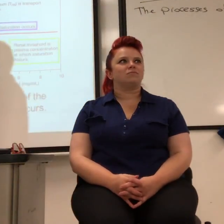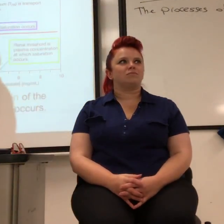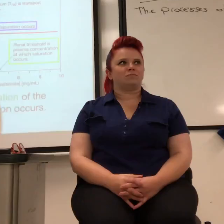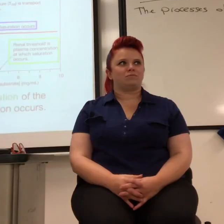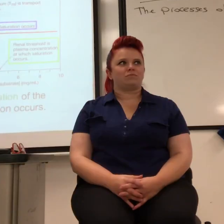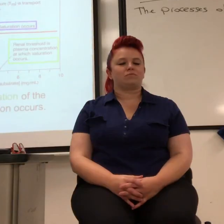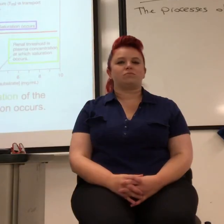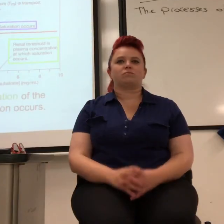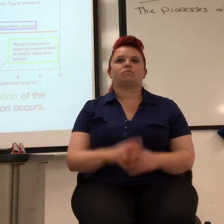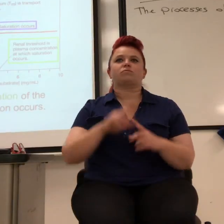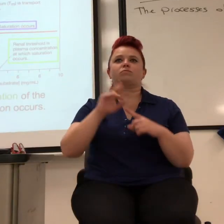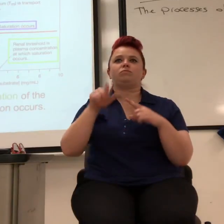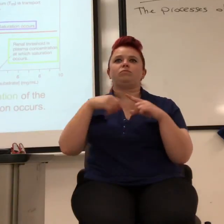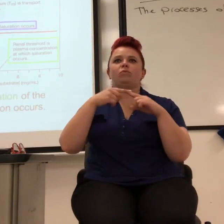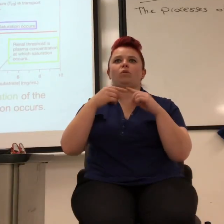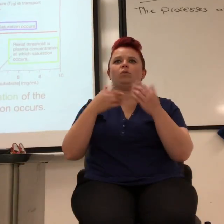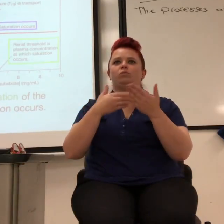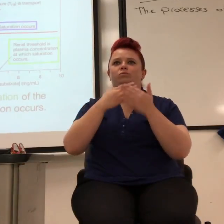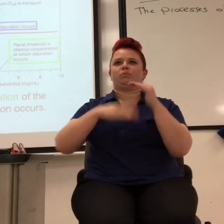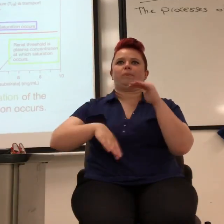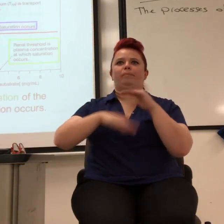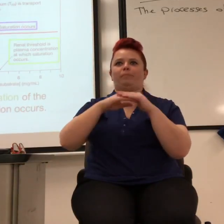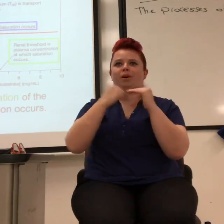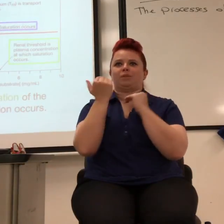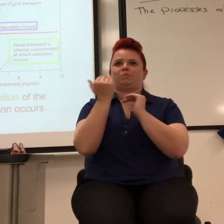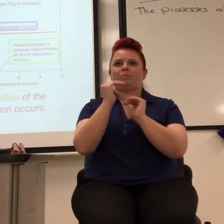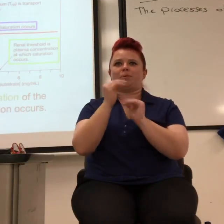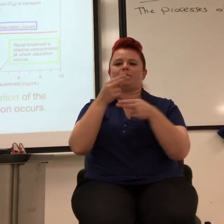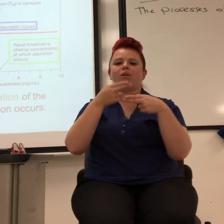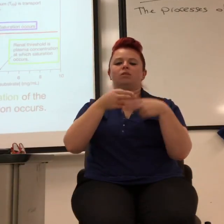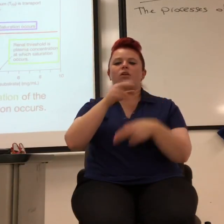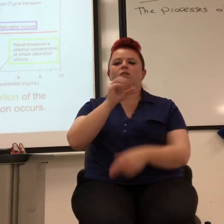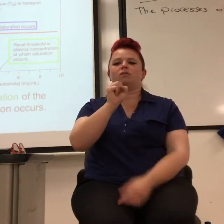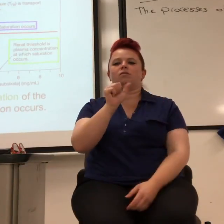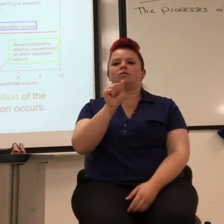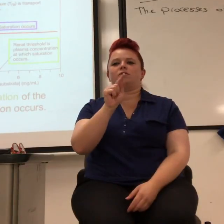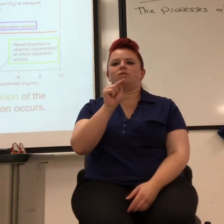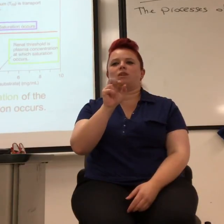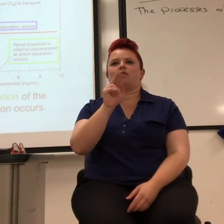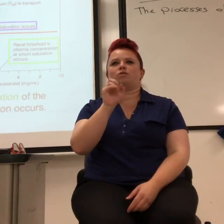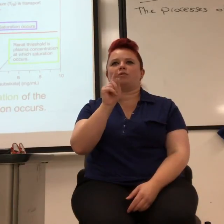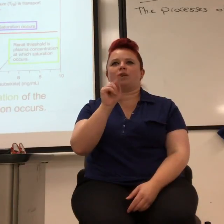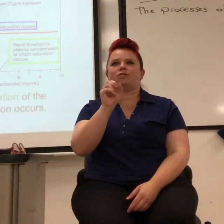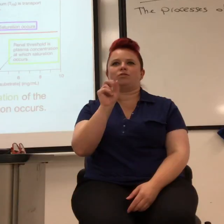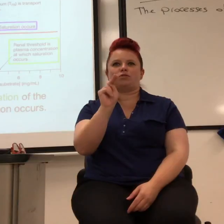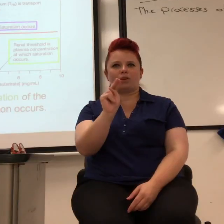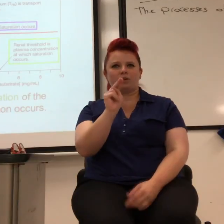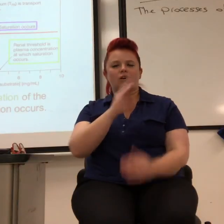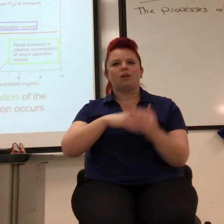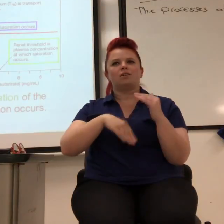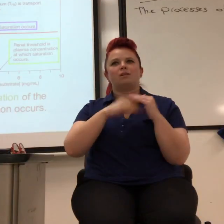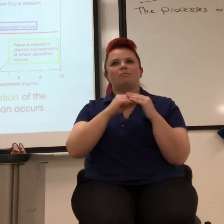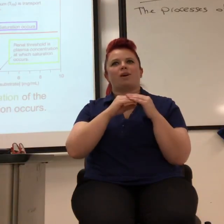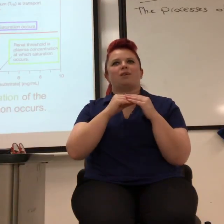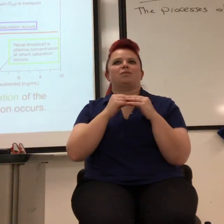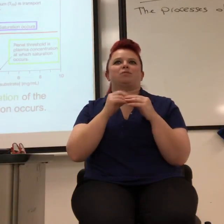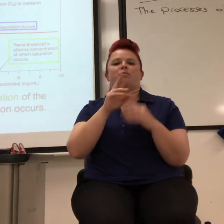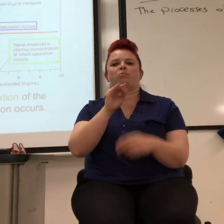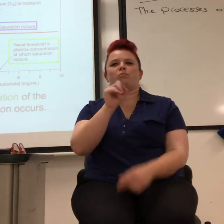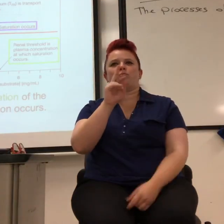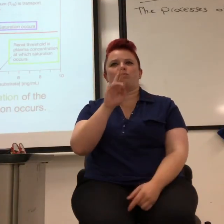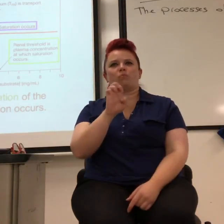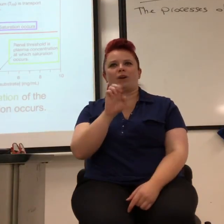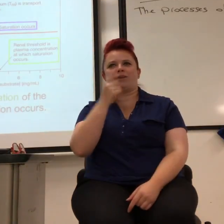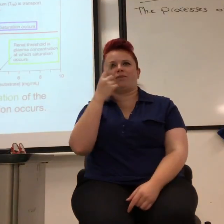So when you reach that maximum limit, that's called saturation. The maximum rate of transport that occurs when all the